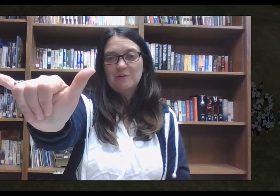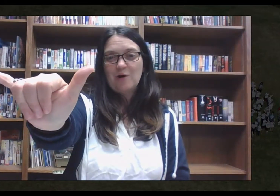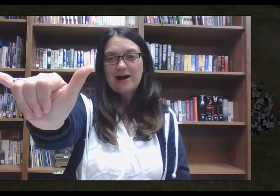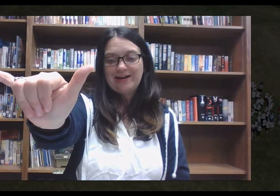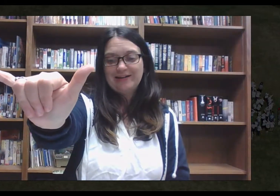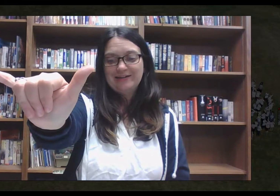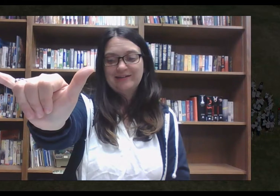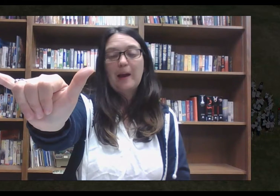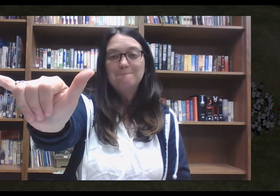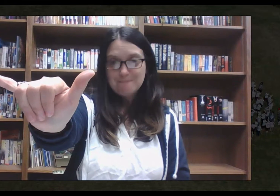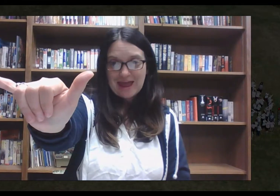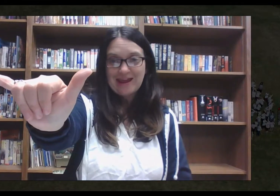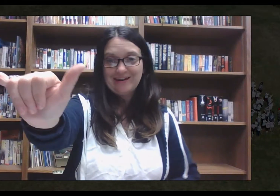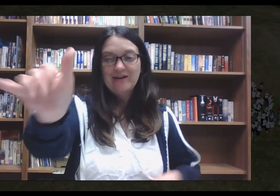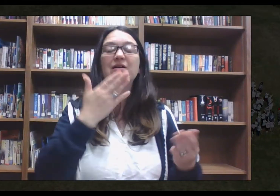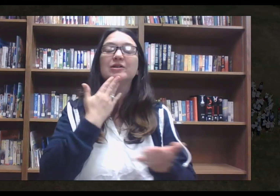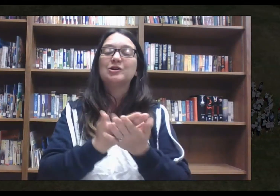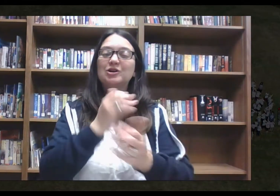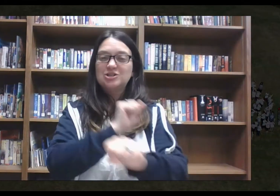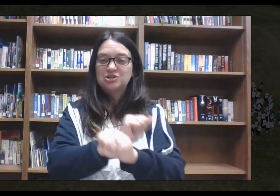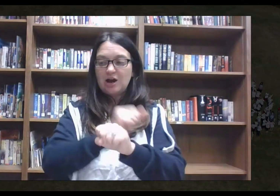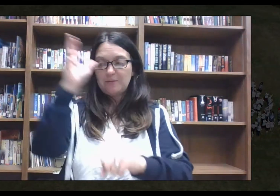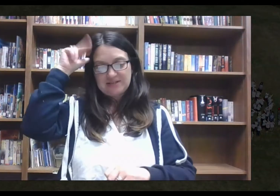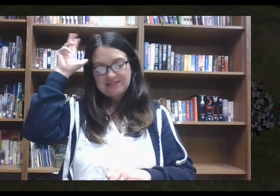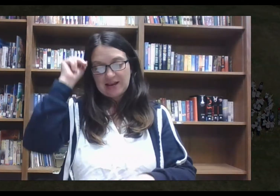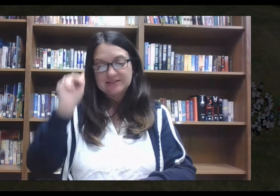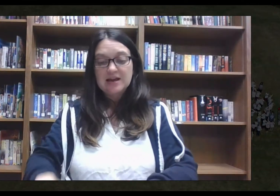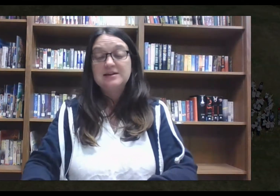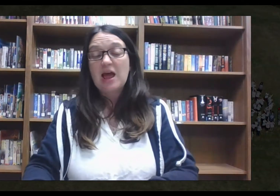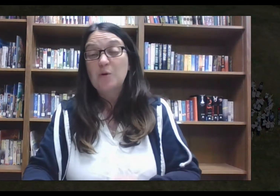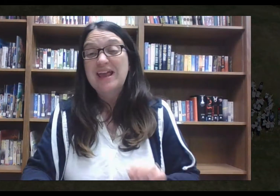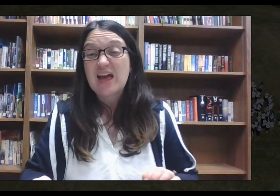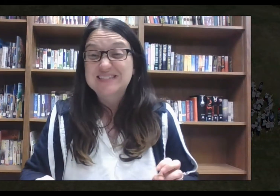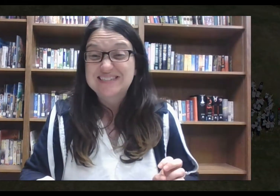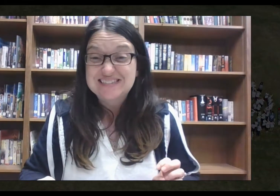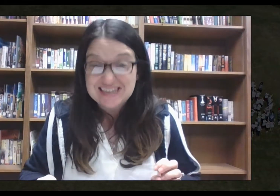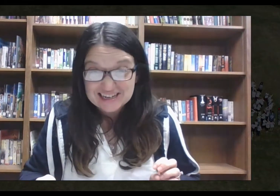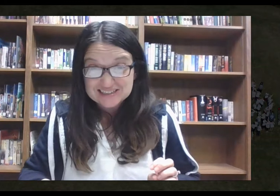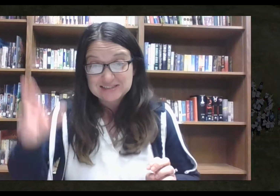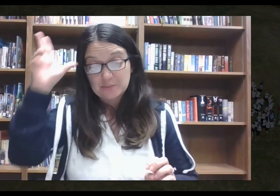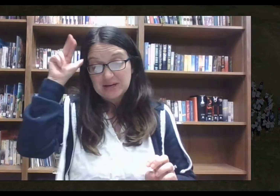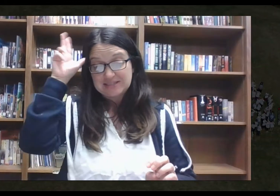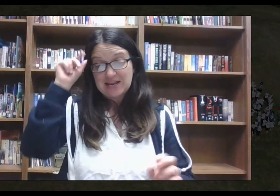Mustangs. M-A-Y. May. Good job, Mustangs. Now, we have six